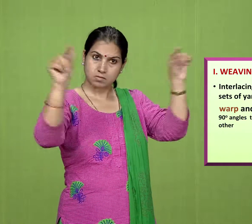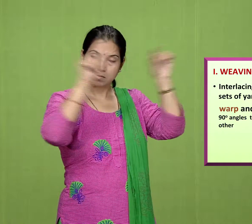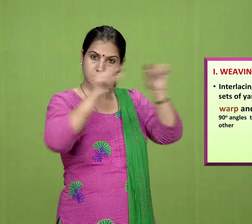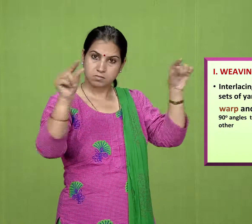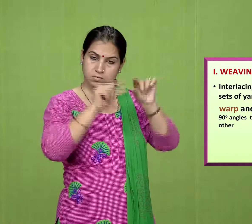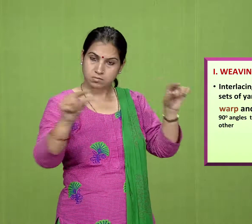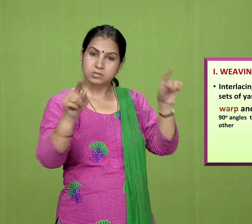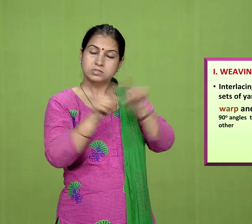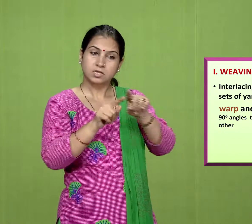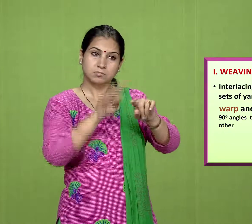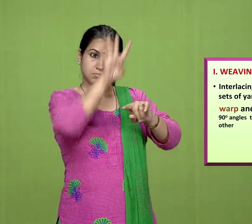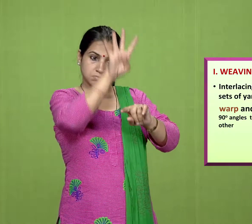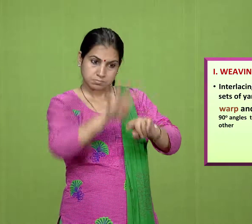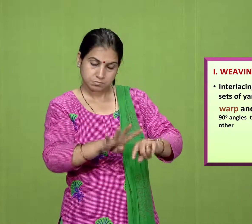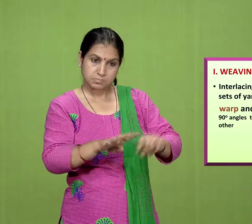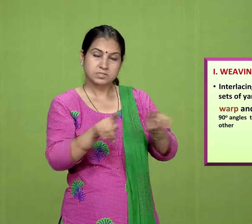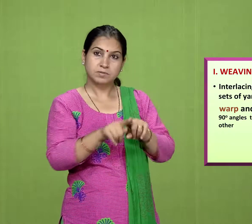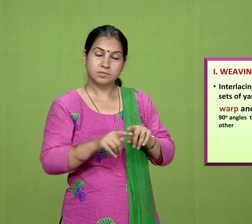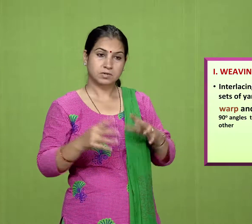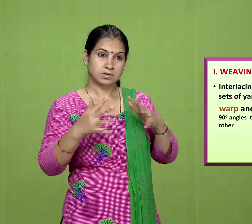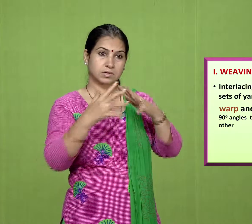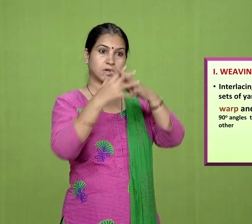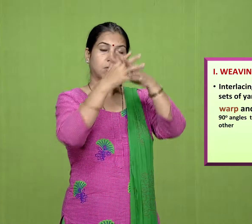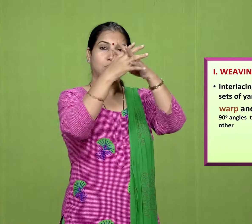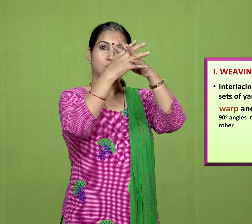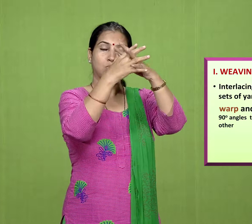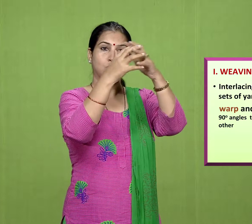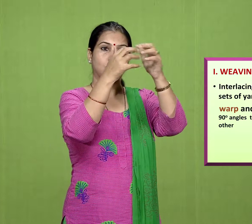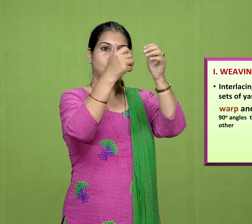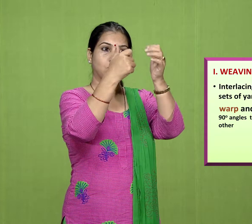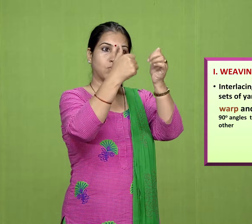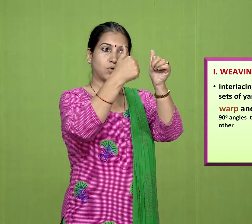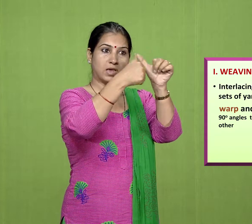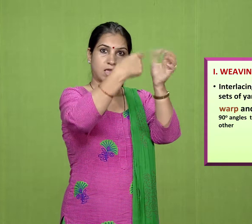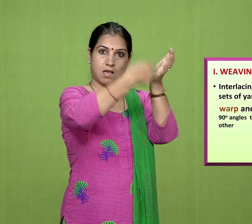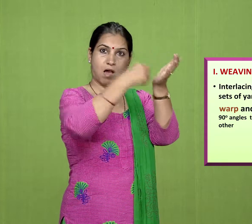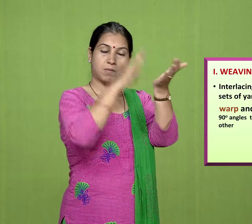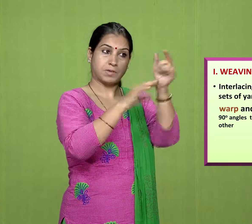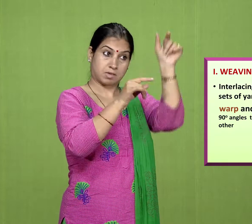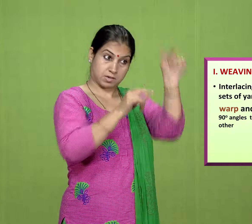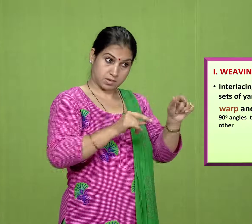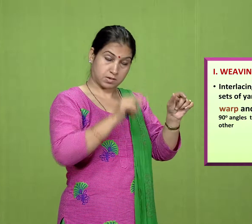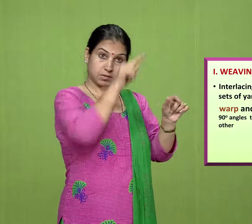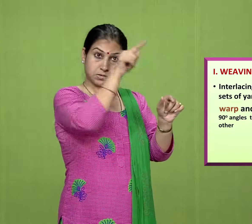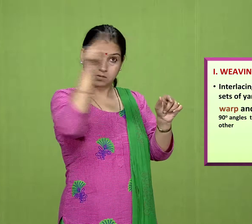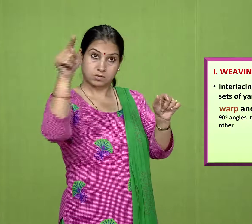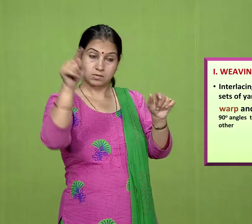that is warp and weft, at 90-degree angles to each other.